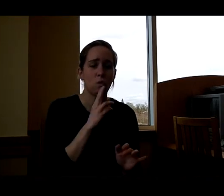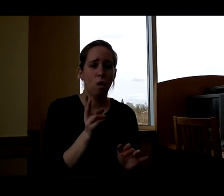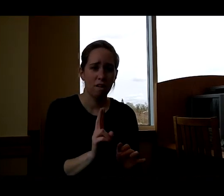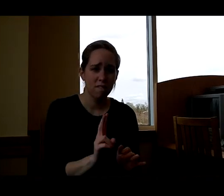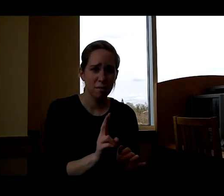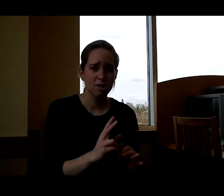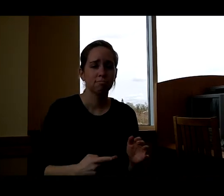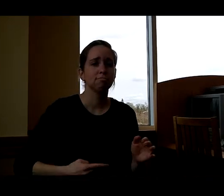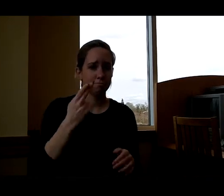high.